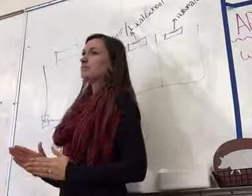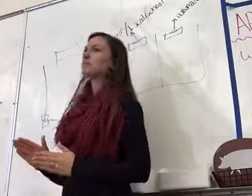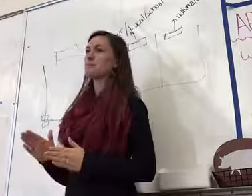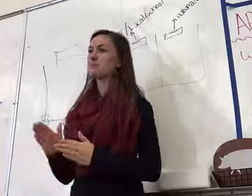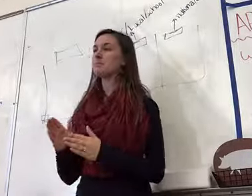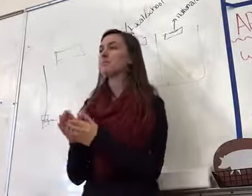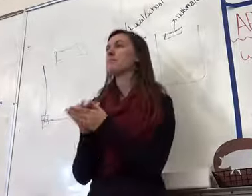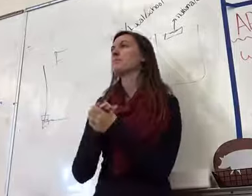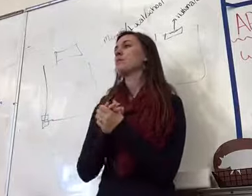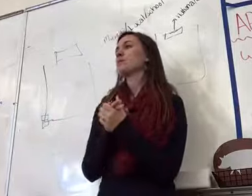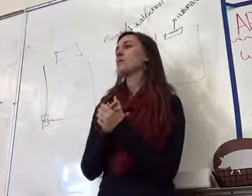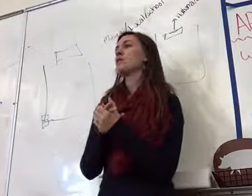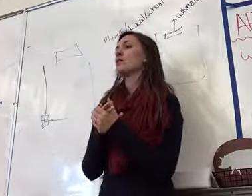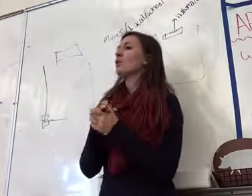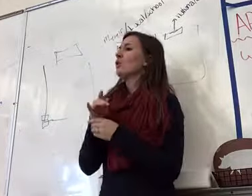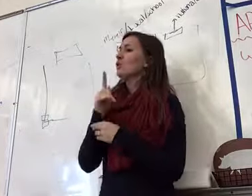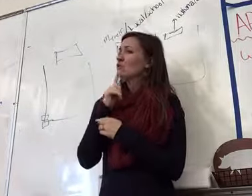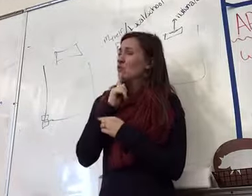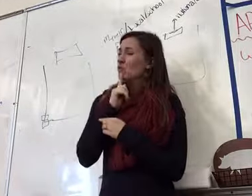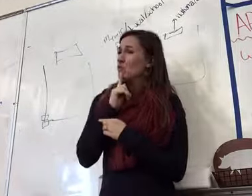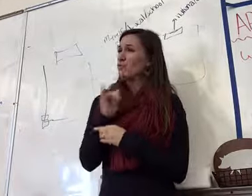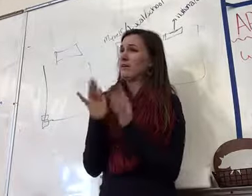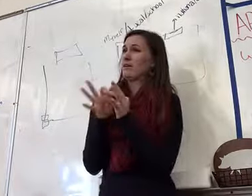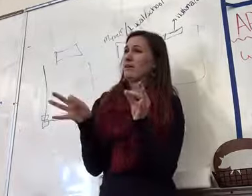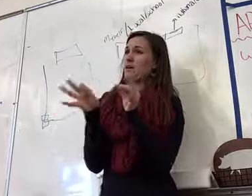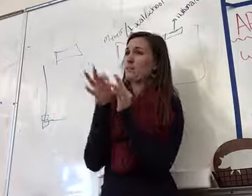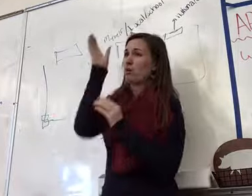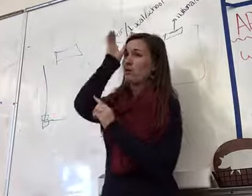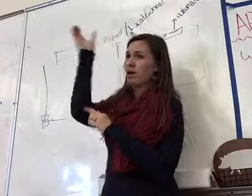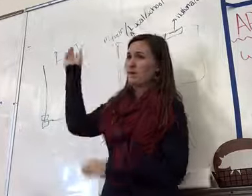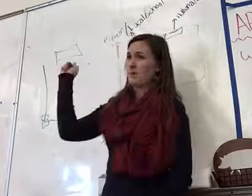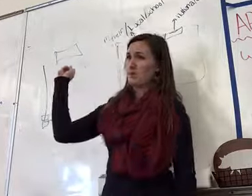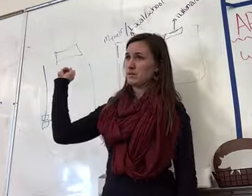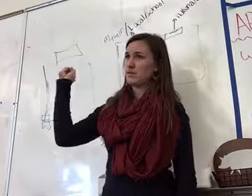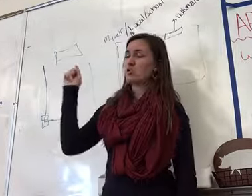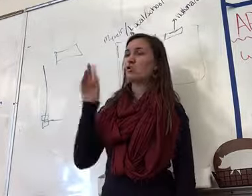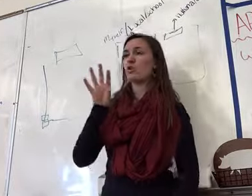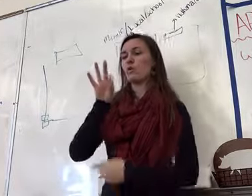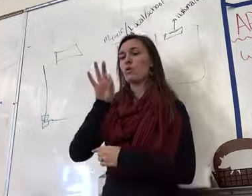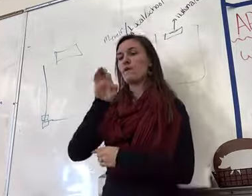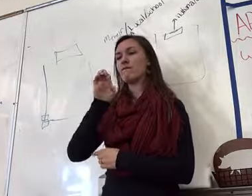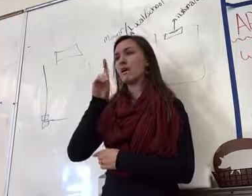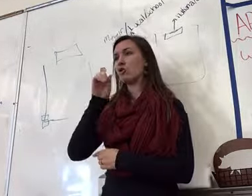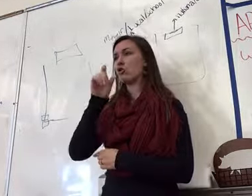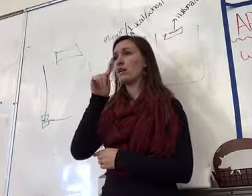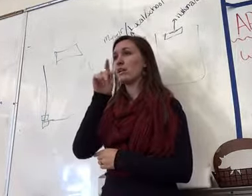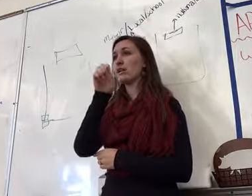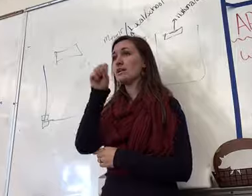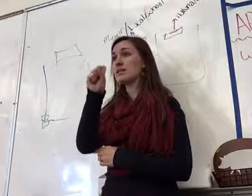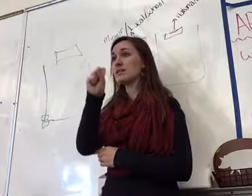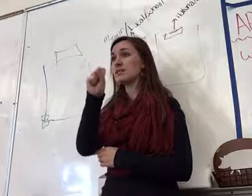anti-Federalist. Really, really important concept. So the Federalists are going to support the passage of the